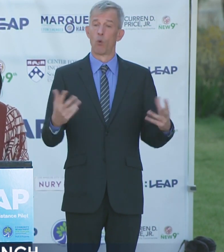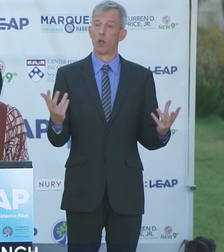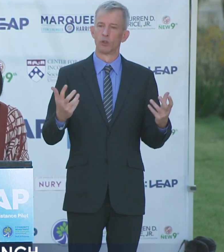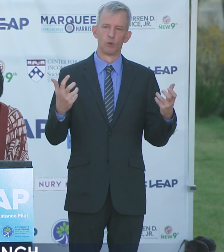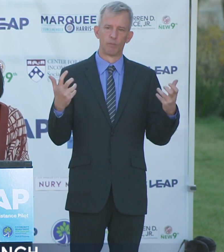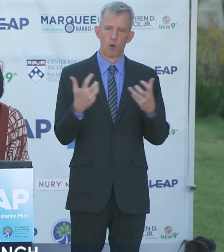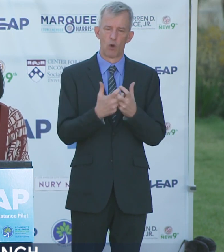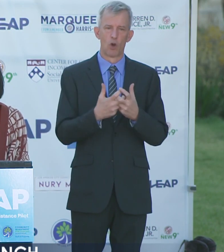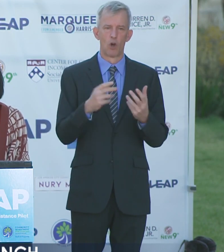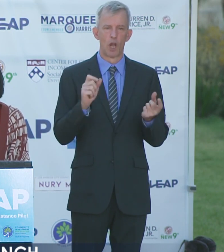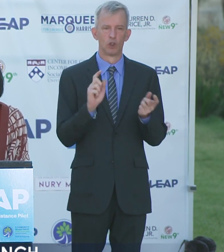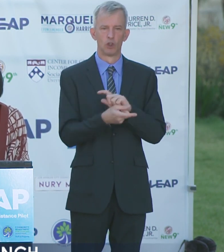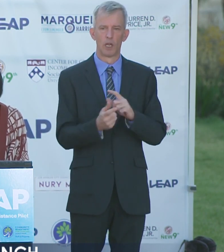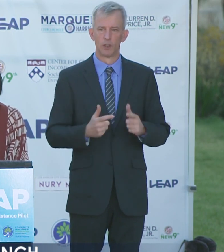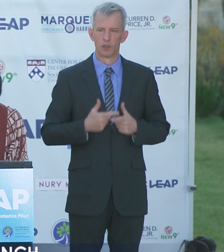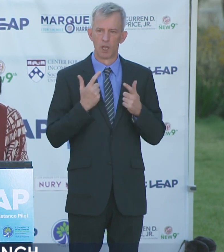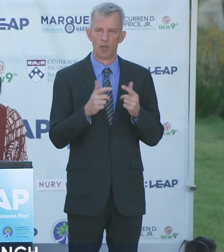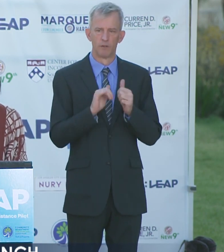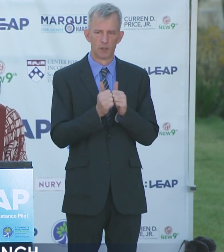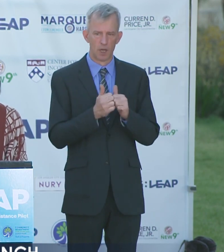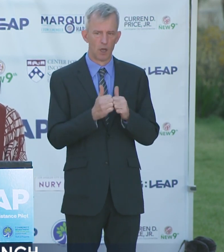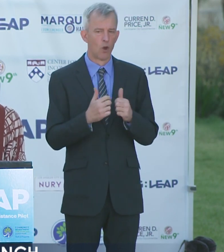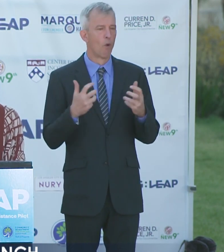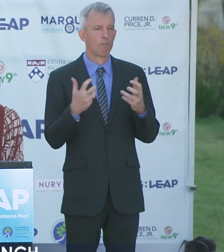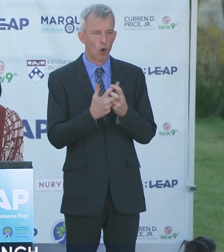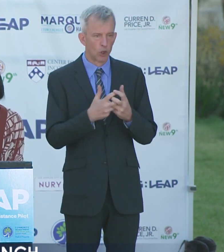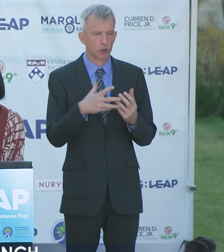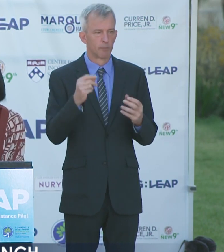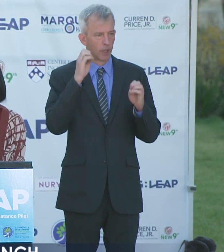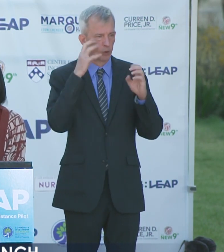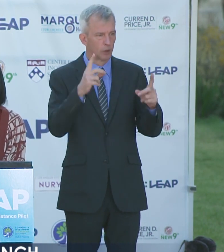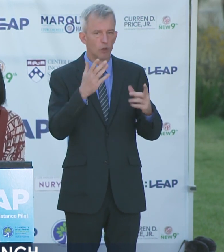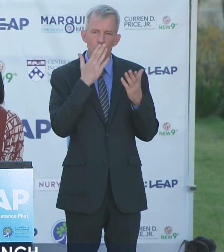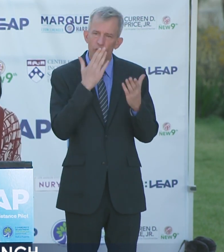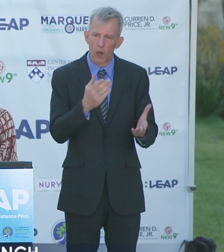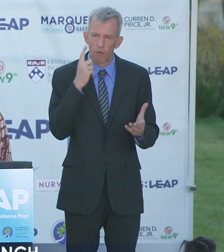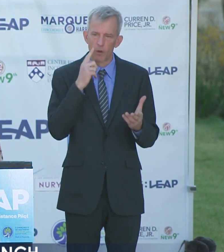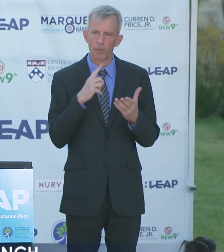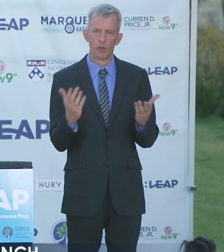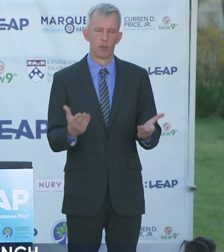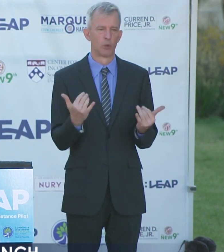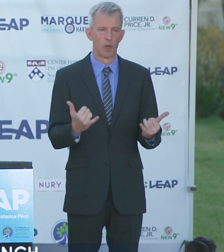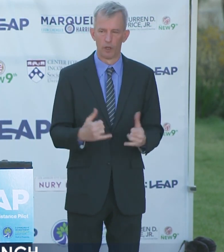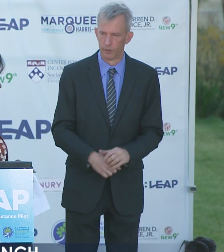lives through partnership and education. Thank you so much for being here today.